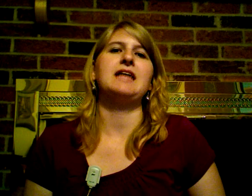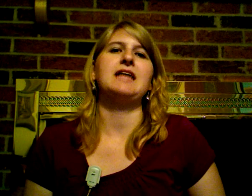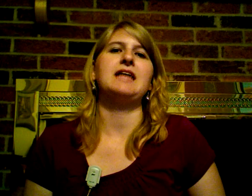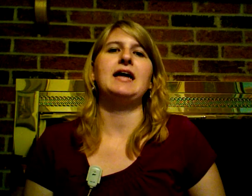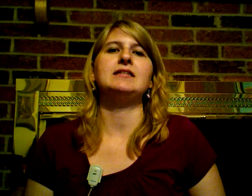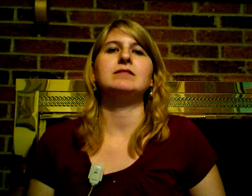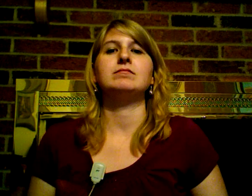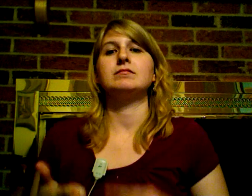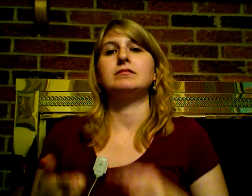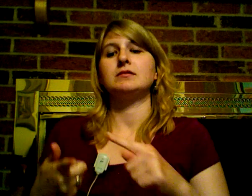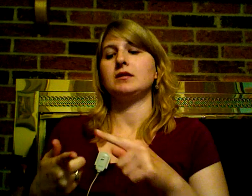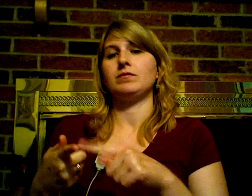city signs.